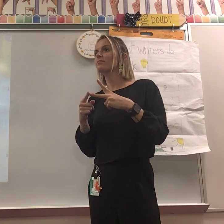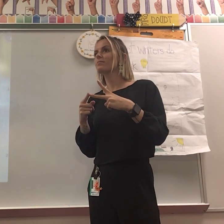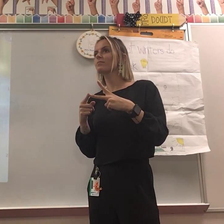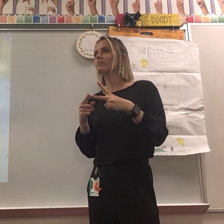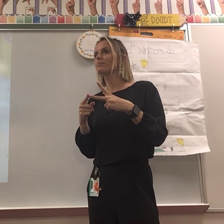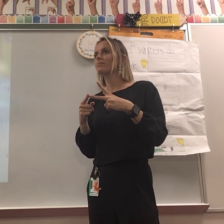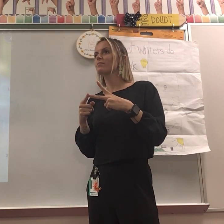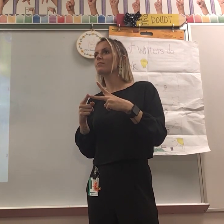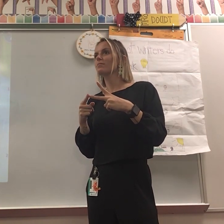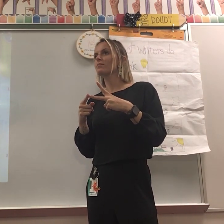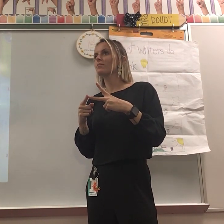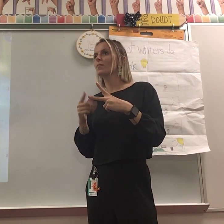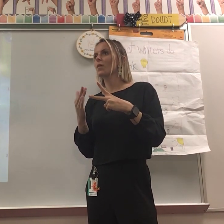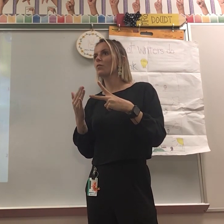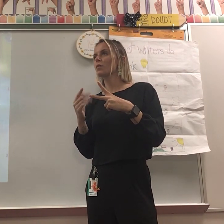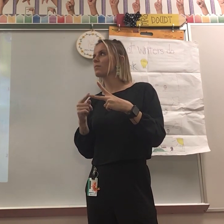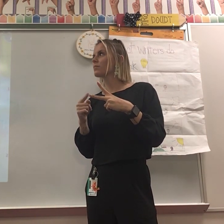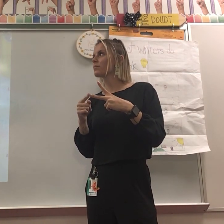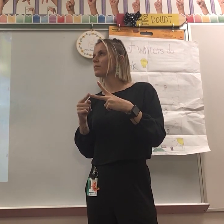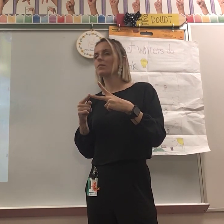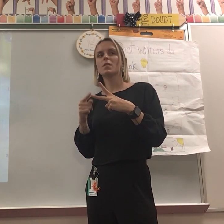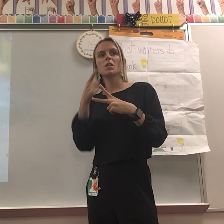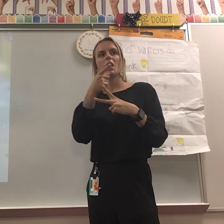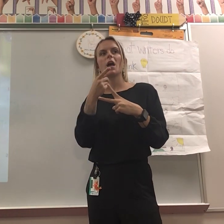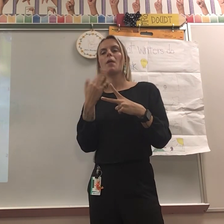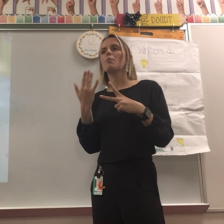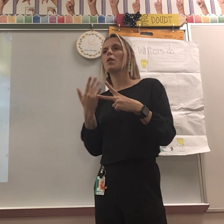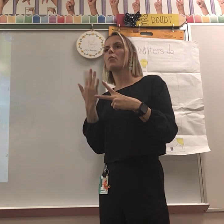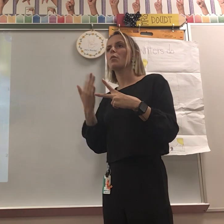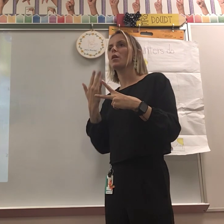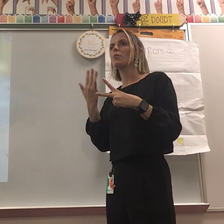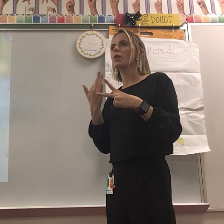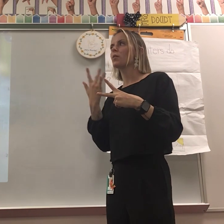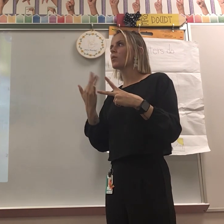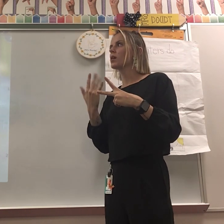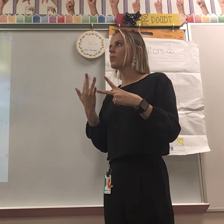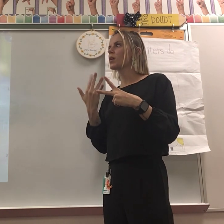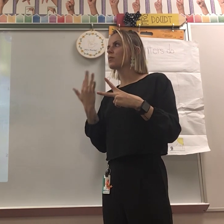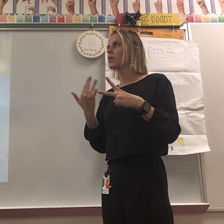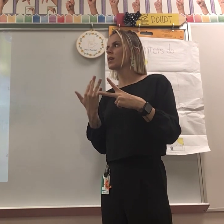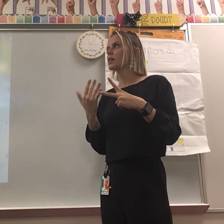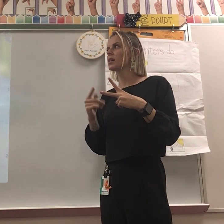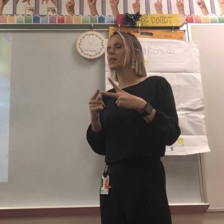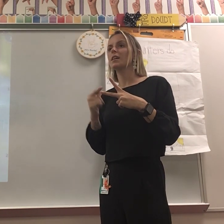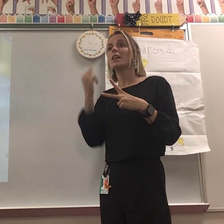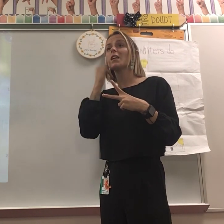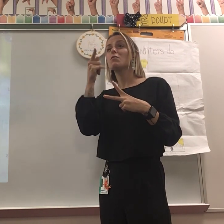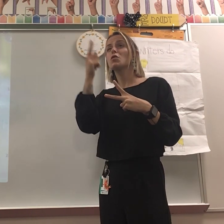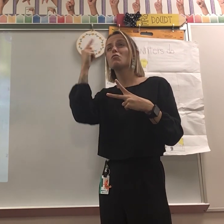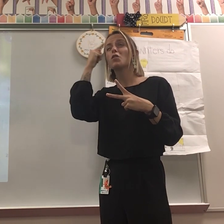But Janessa, honey, I'm waiting for you because you don't have your hand up yet. Okay, so if you know the answer, you need to raise your hand.